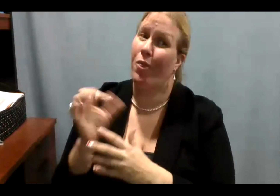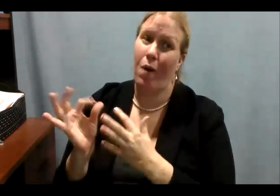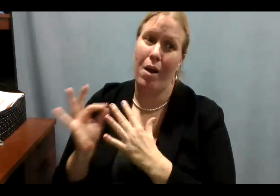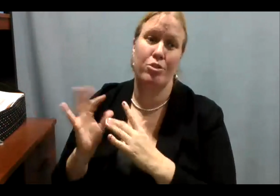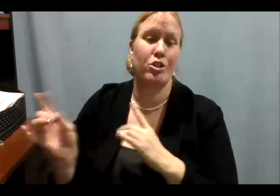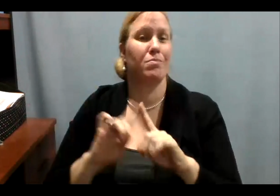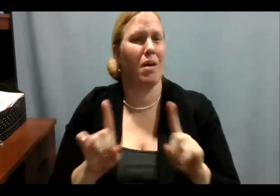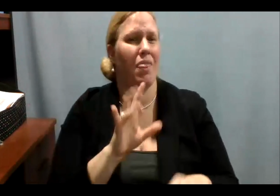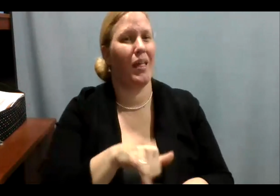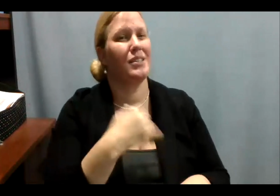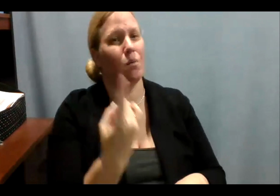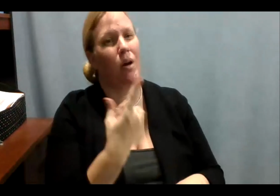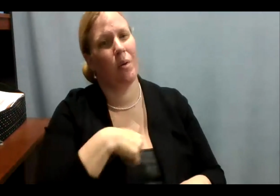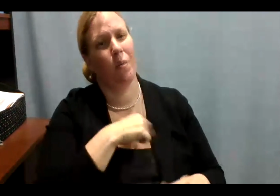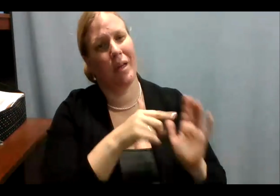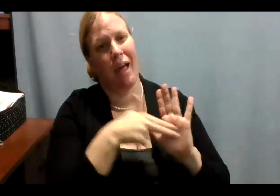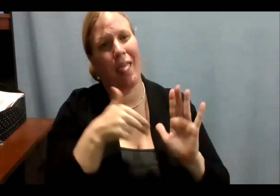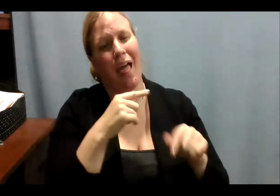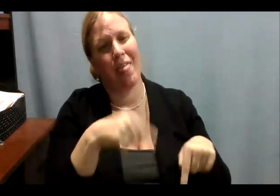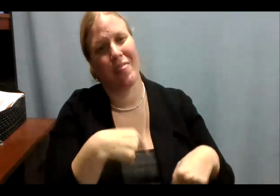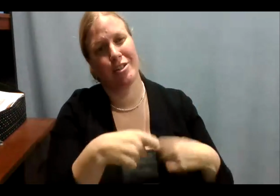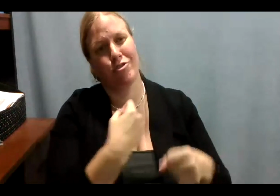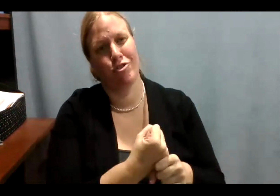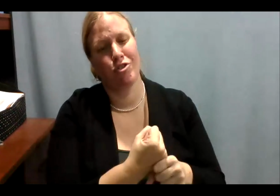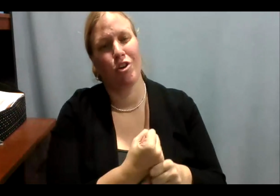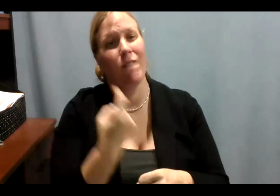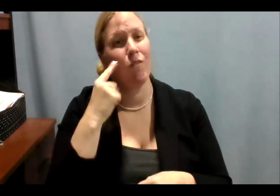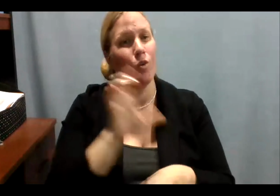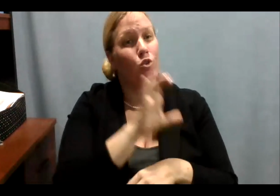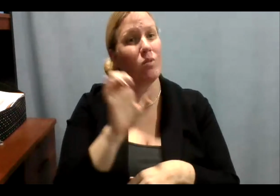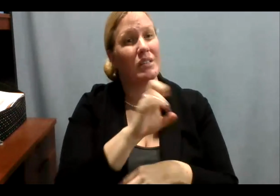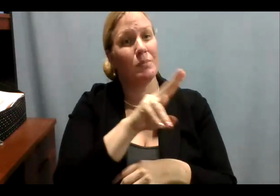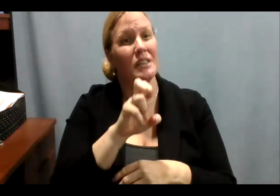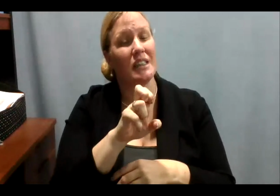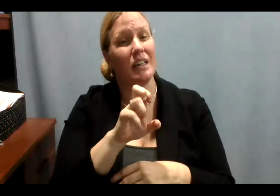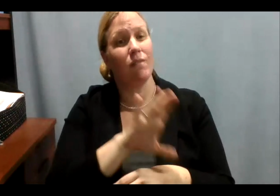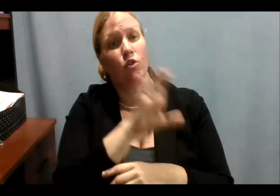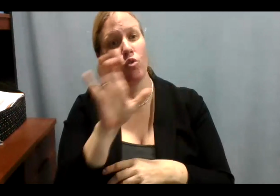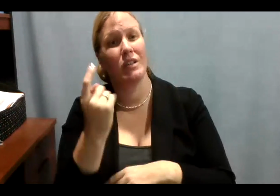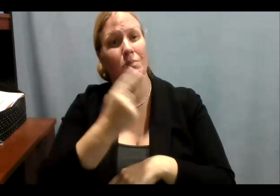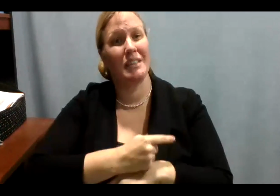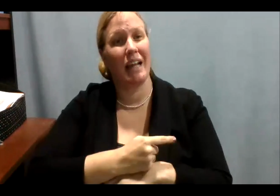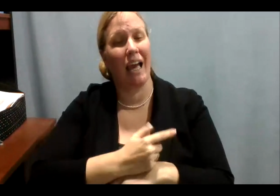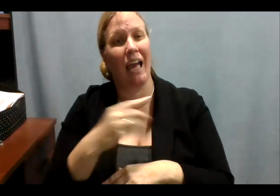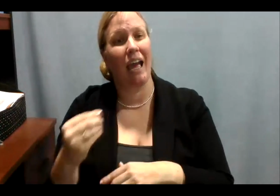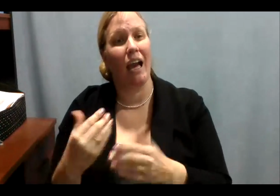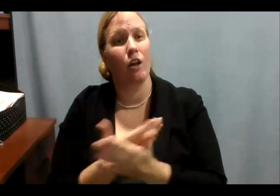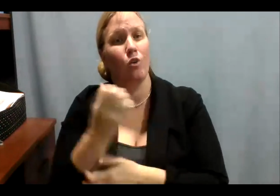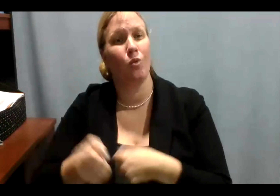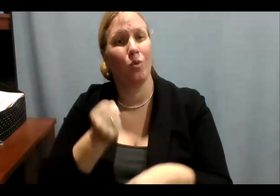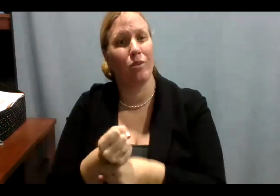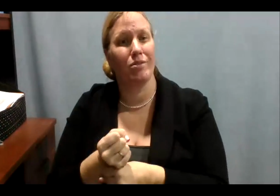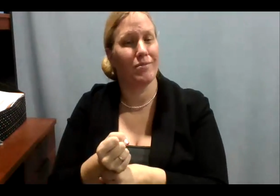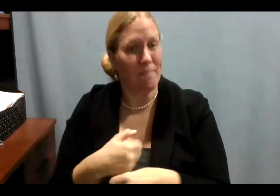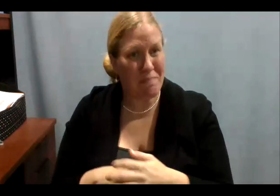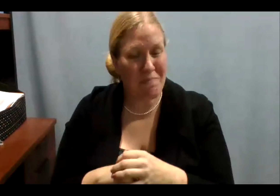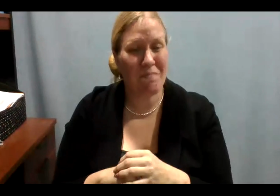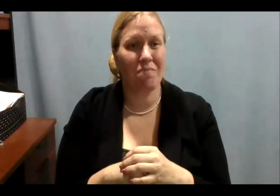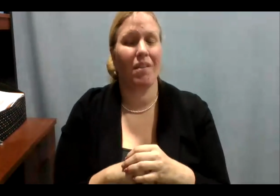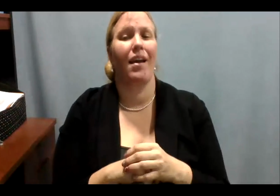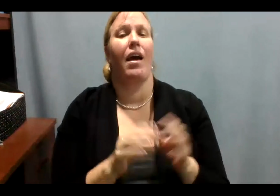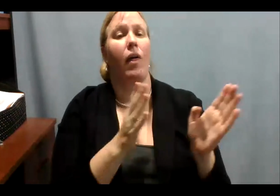food for the christmas eve christmas day and then right through the holiday season so keep an eye out for those and then